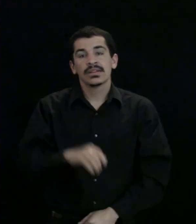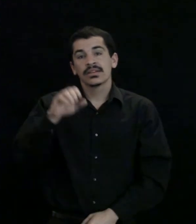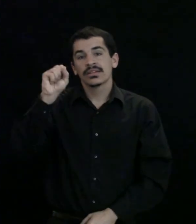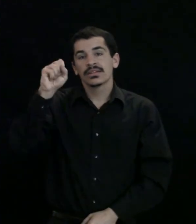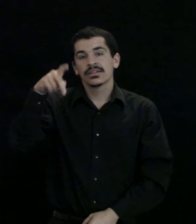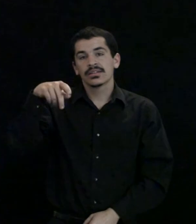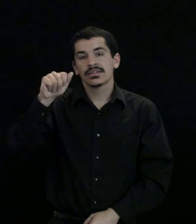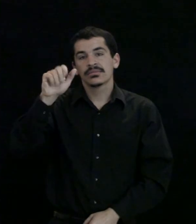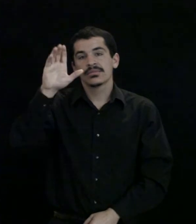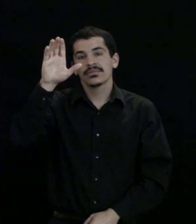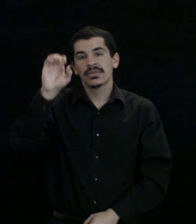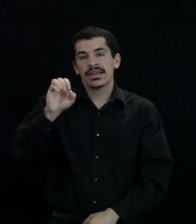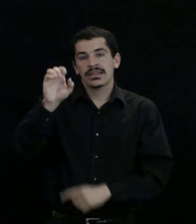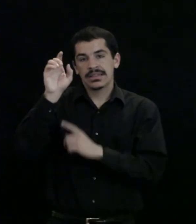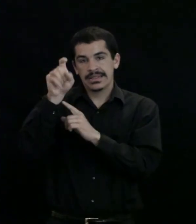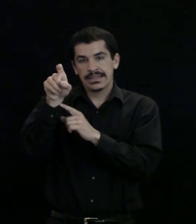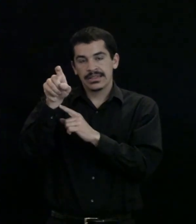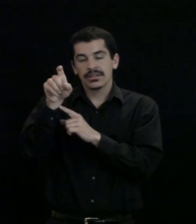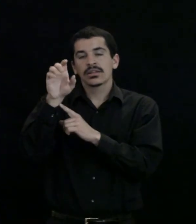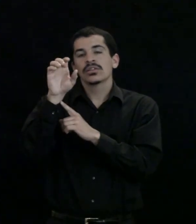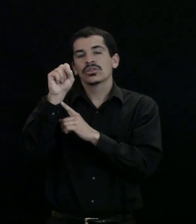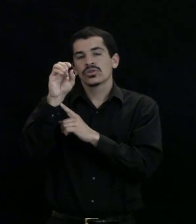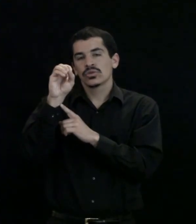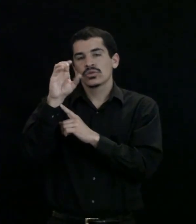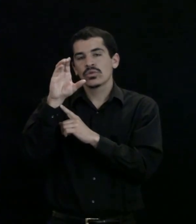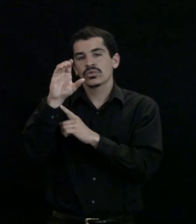Space needs, social.